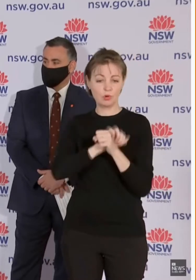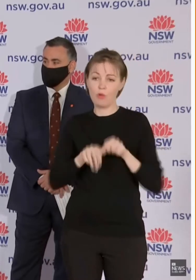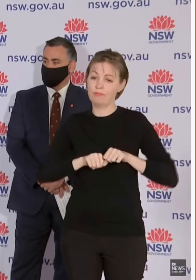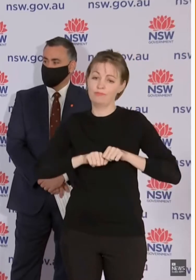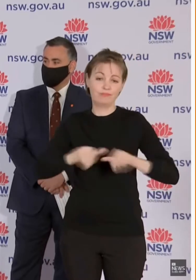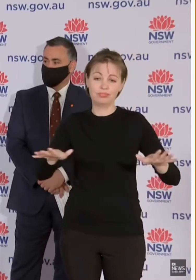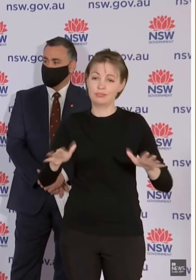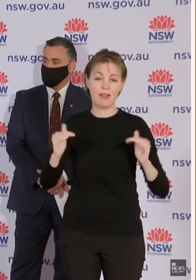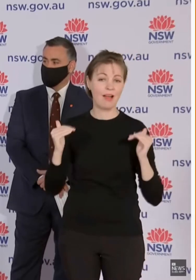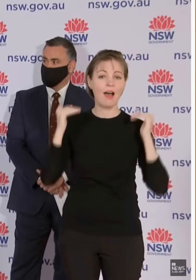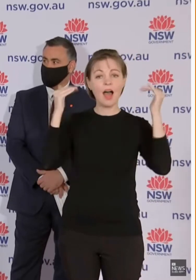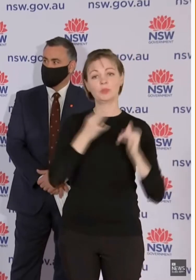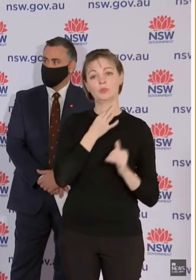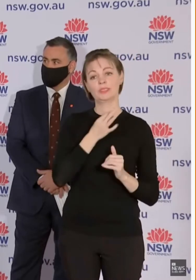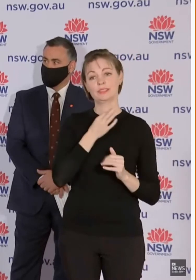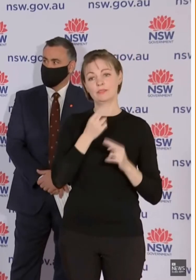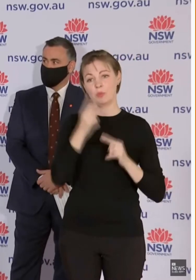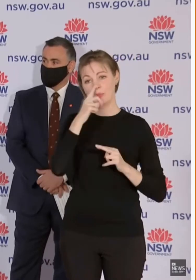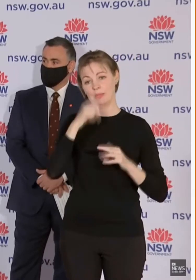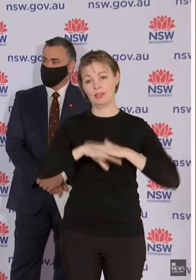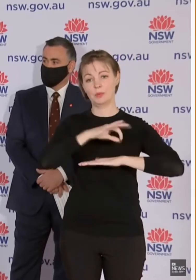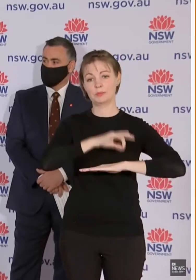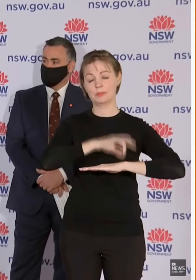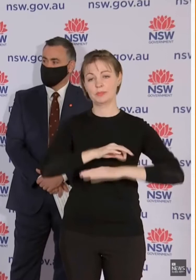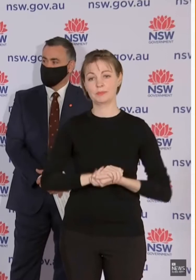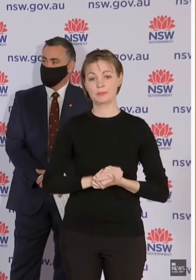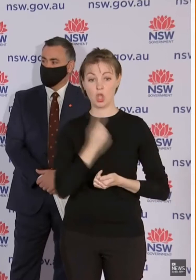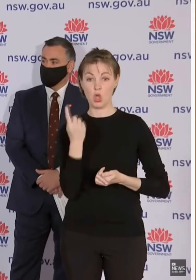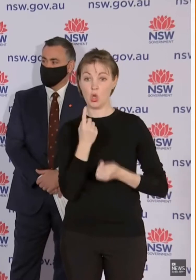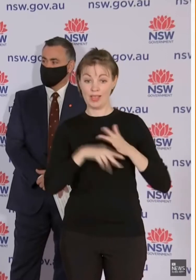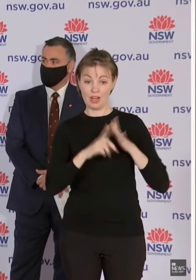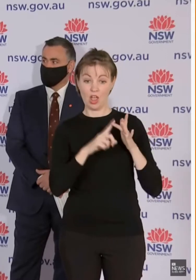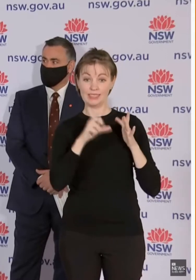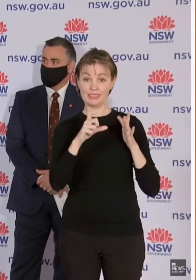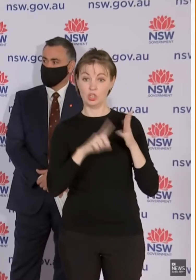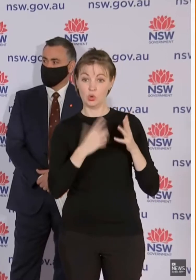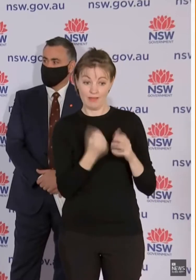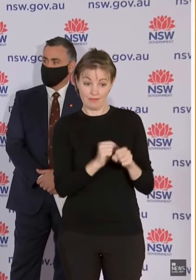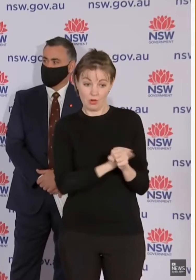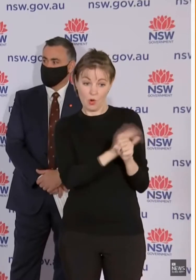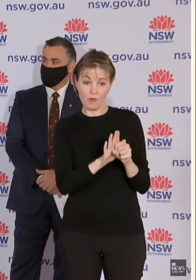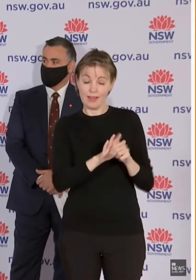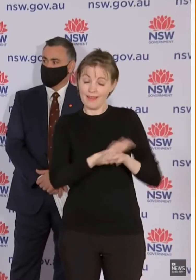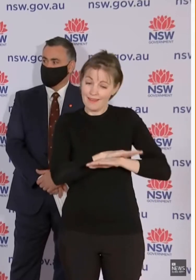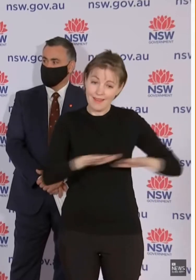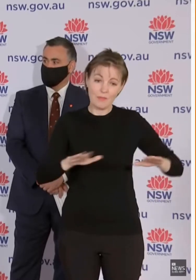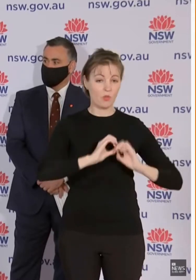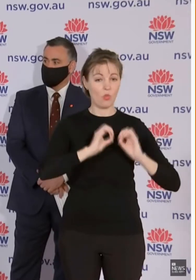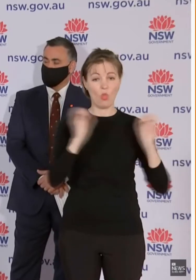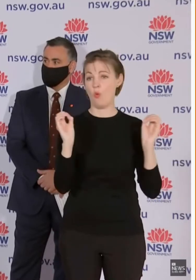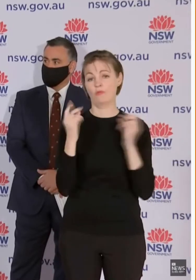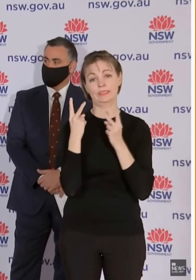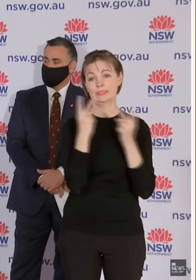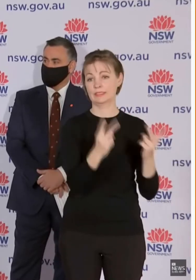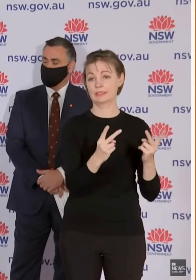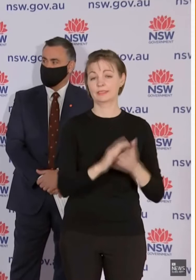patients. For our COVID ICU patients, they can't have visitors at all. Every day we're communicating with families over the